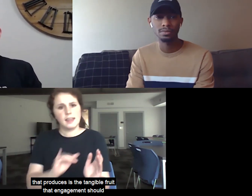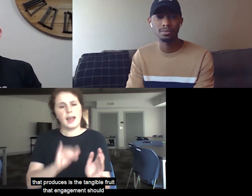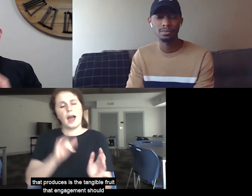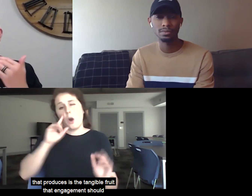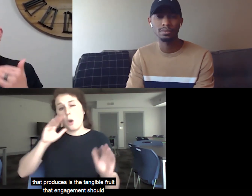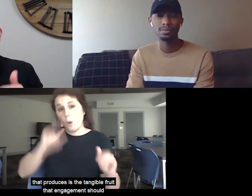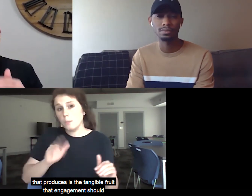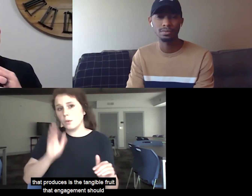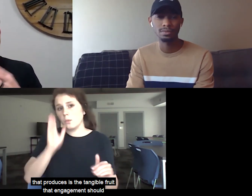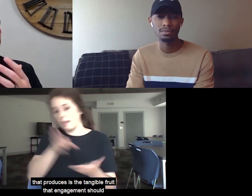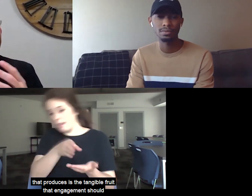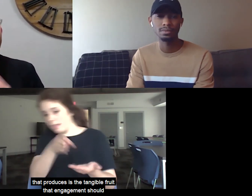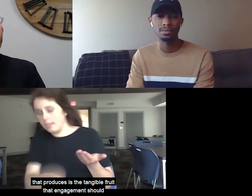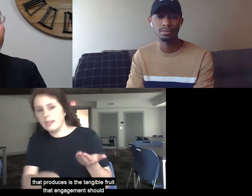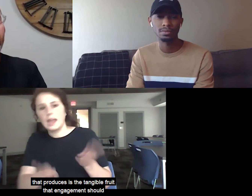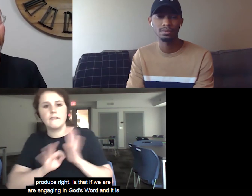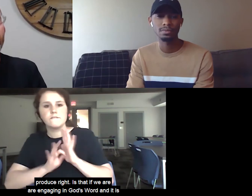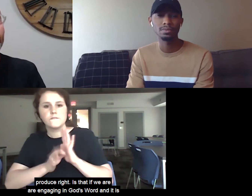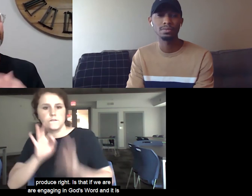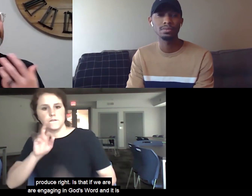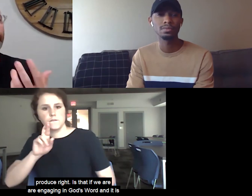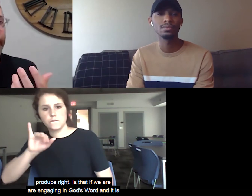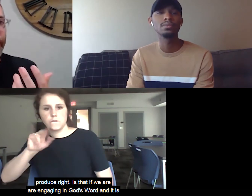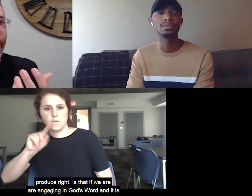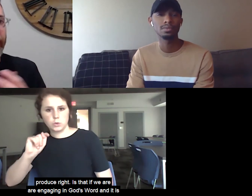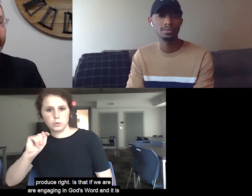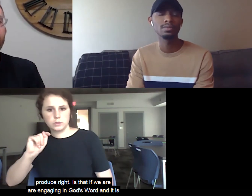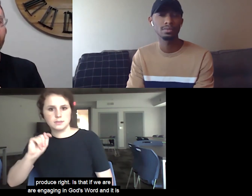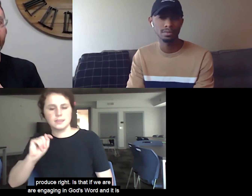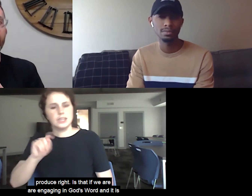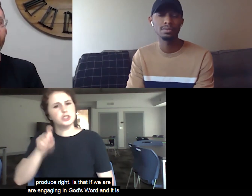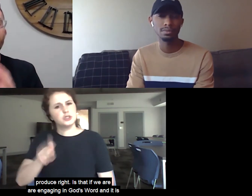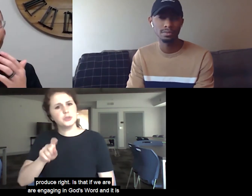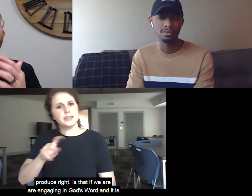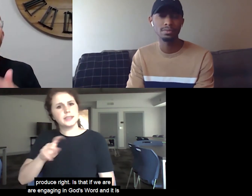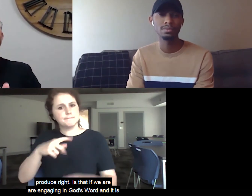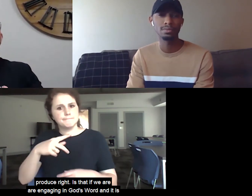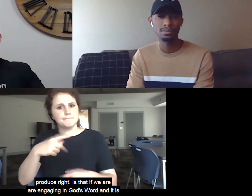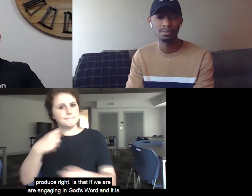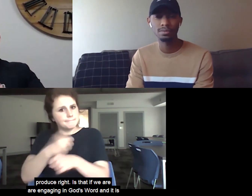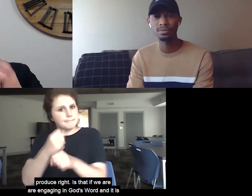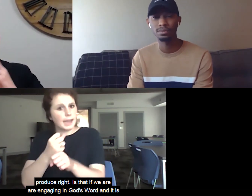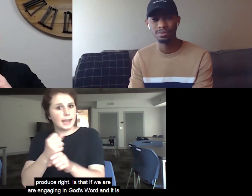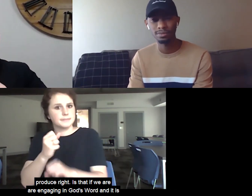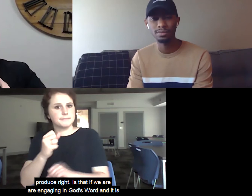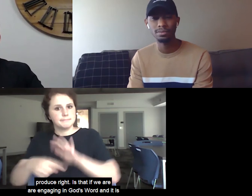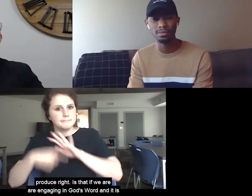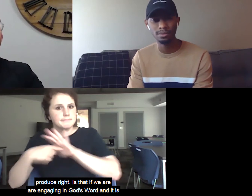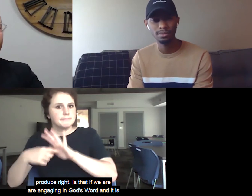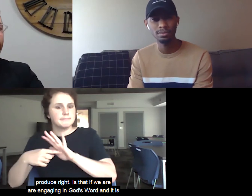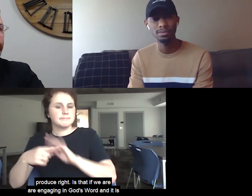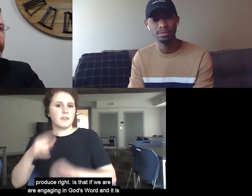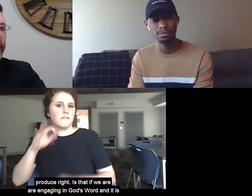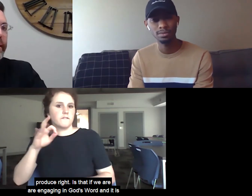that engagement should produce. Right? Is that if we are engaging in